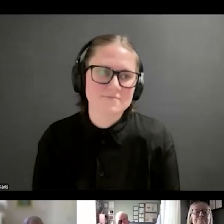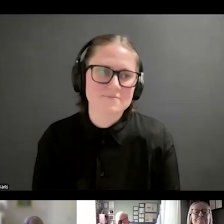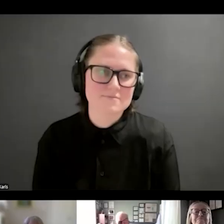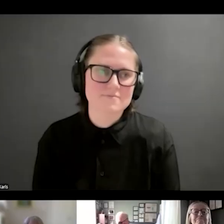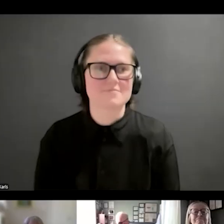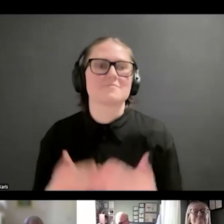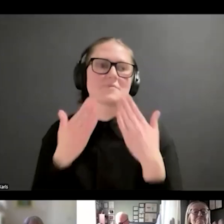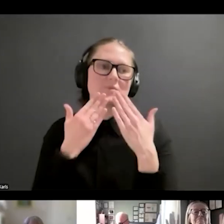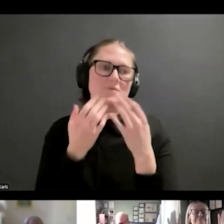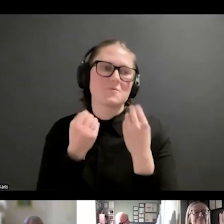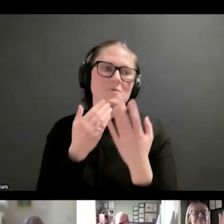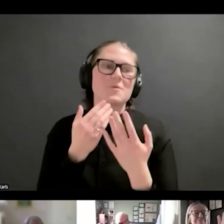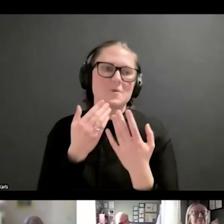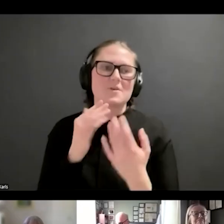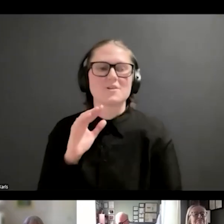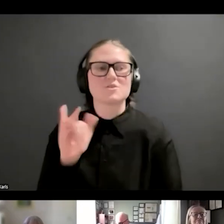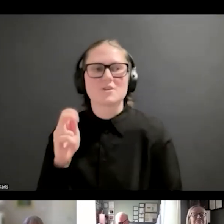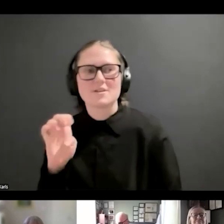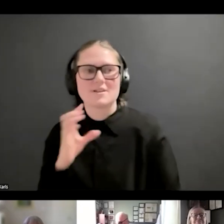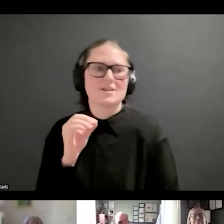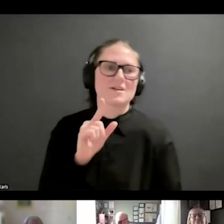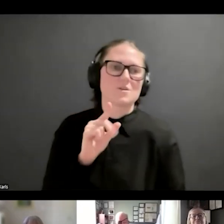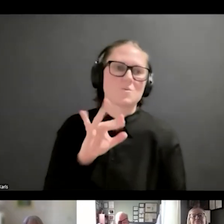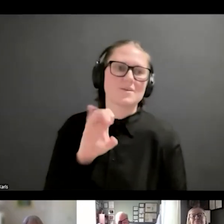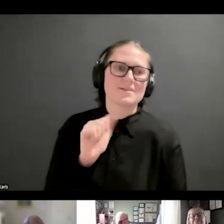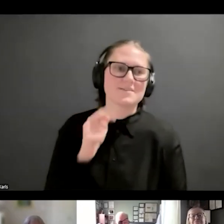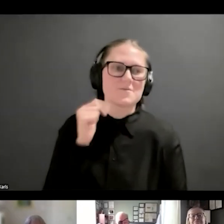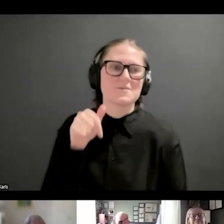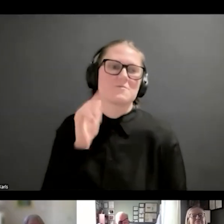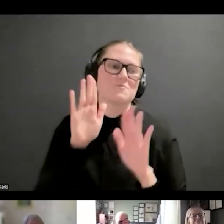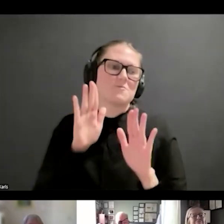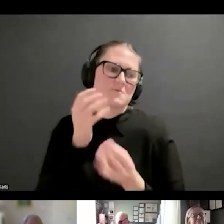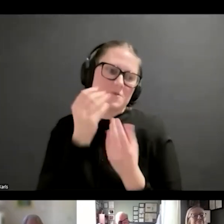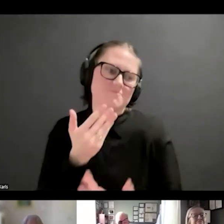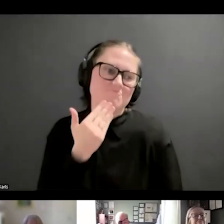Thank you very much, Janine and Louisa, for this great information.